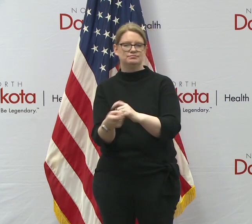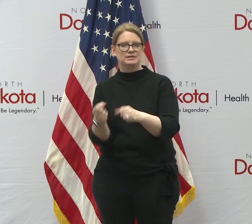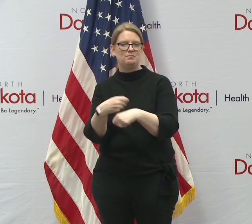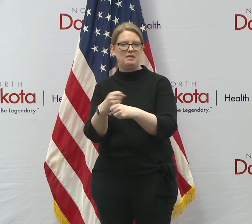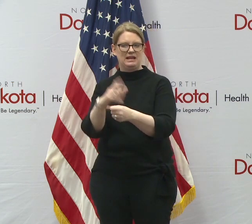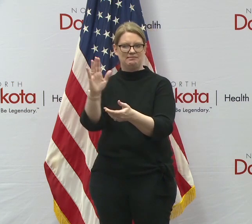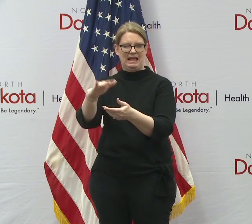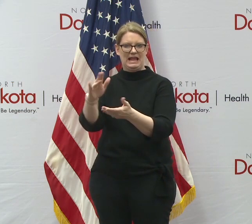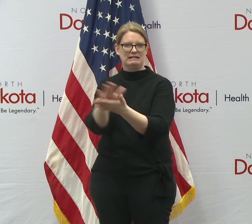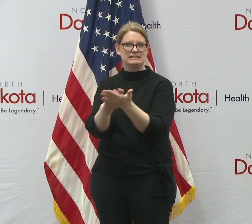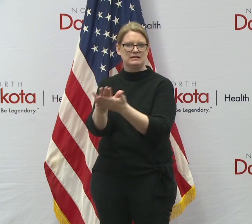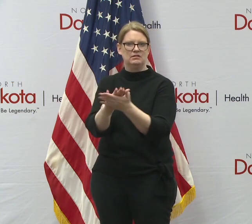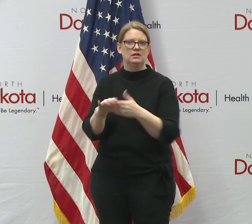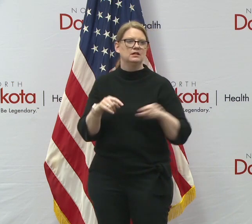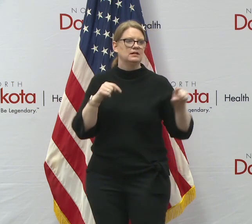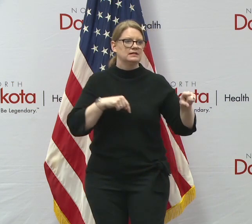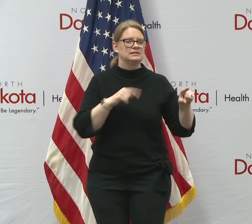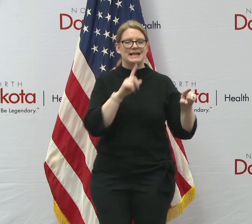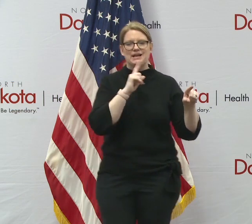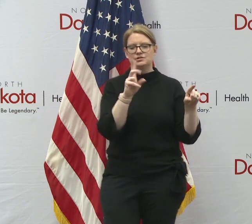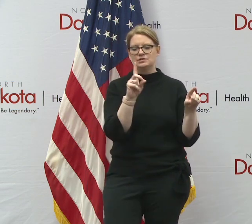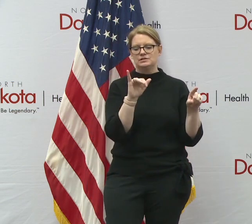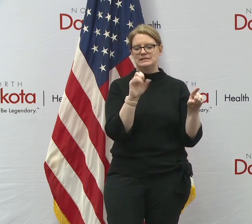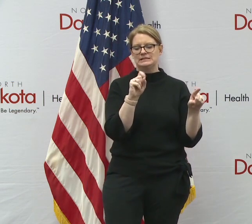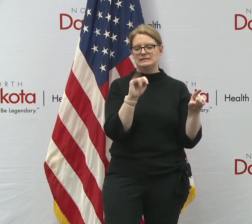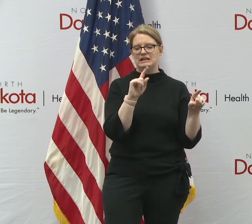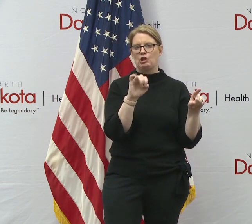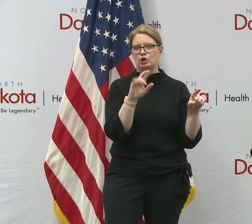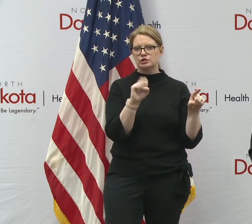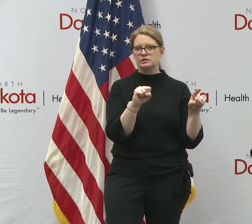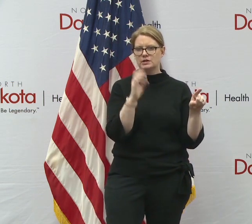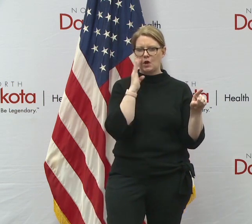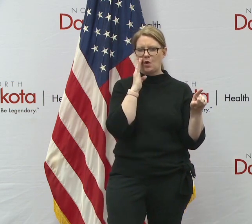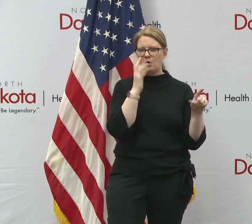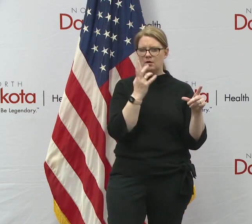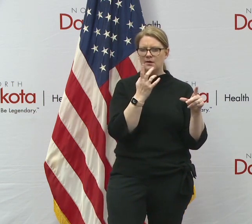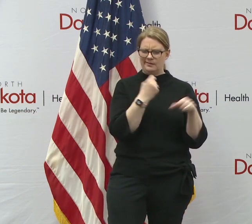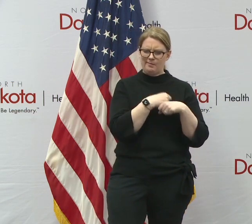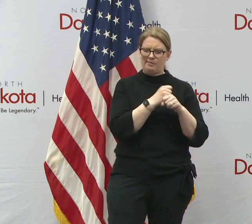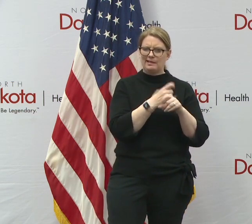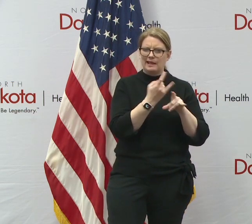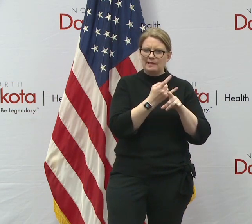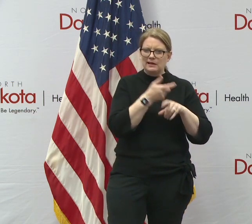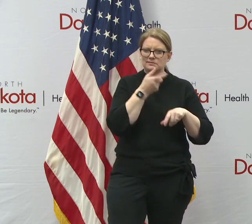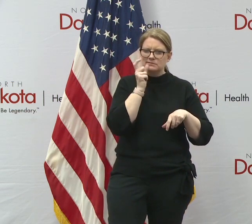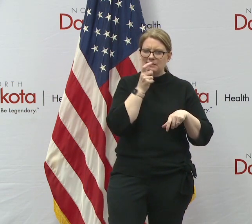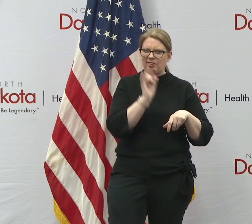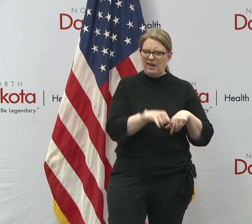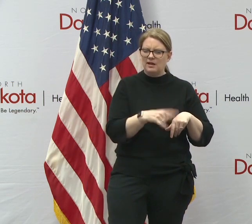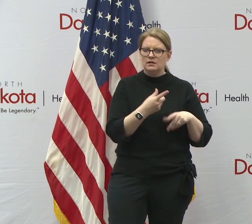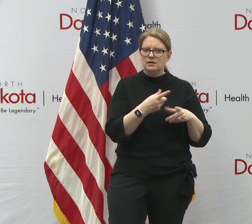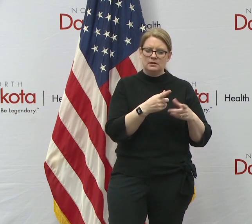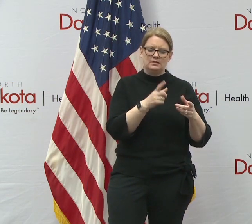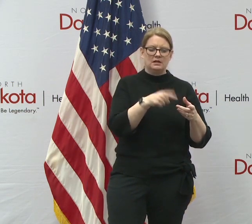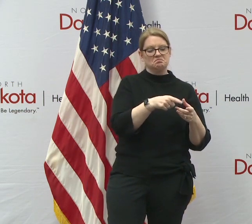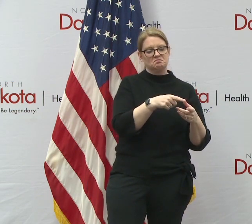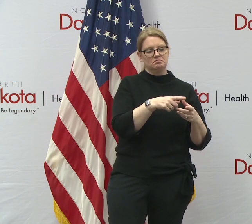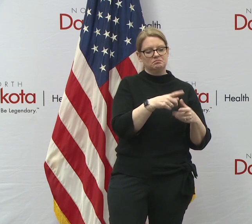we were talking about is actual distillers in North Dakota that could shift their production over to